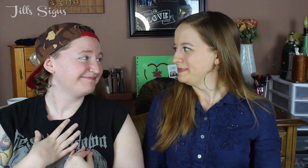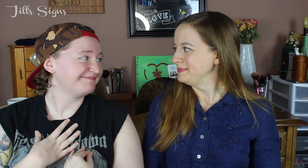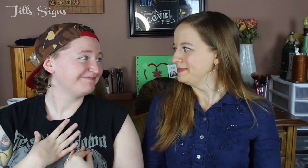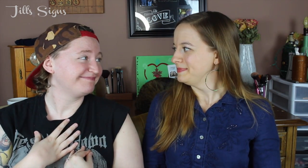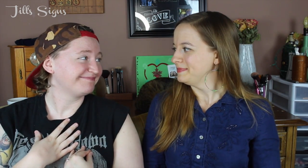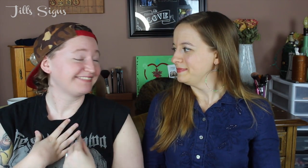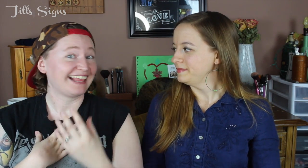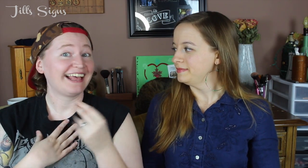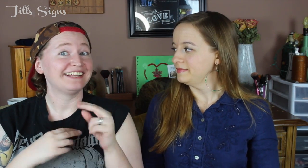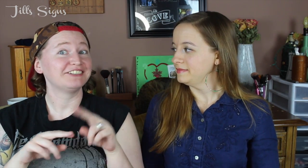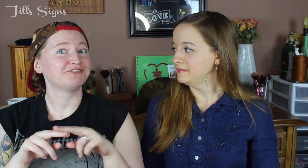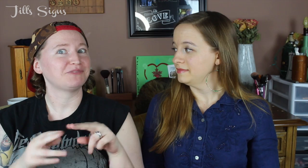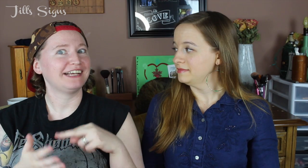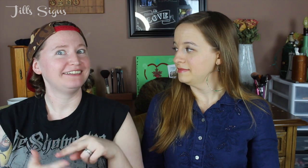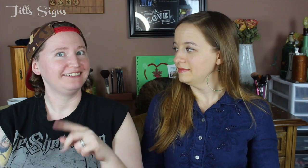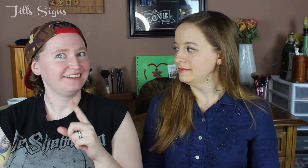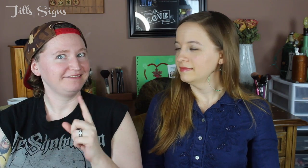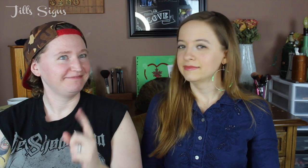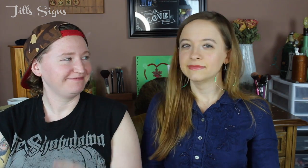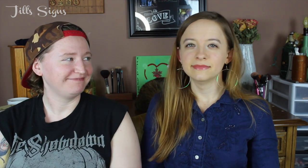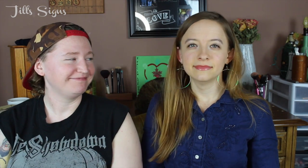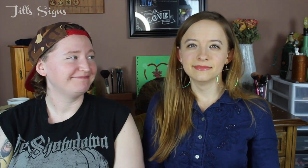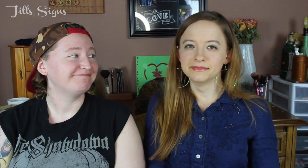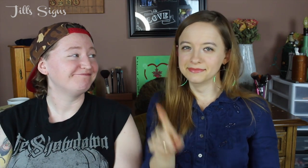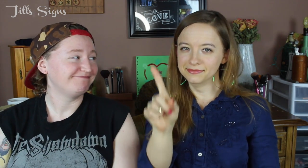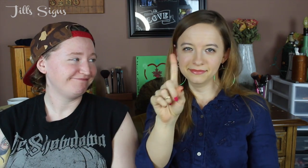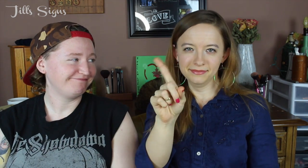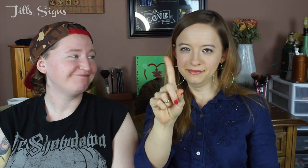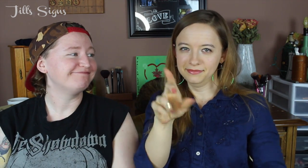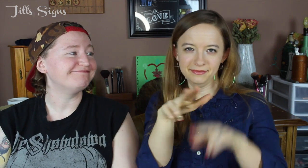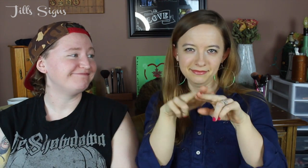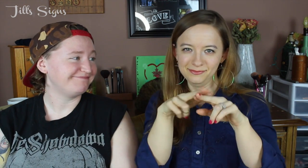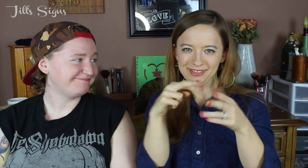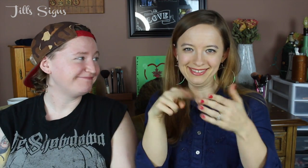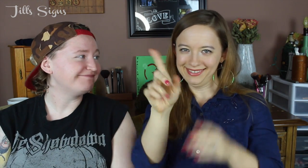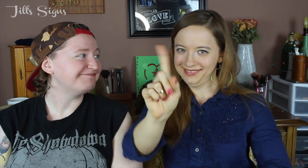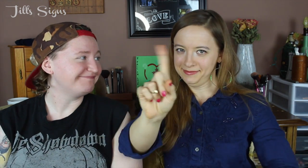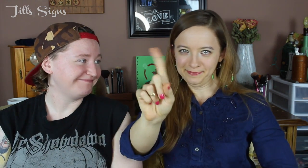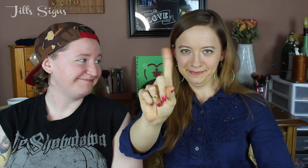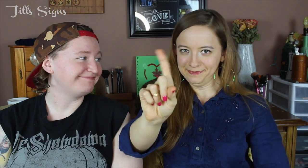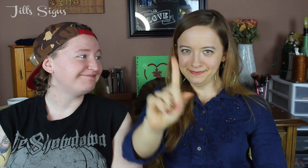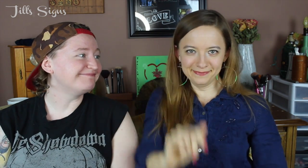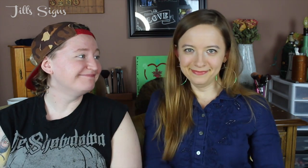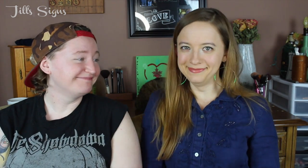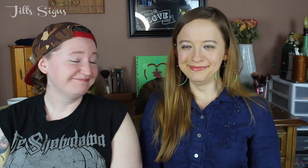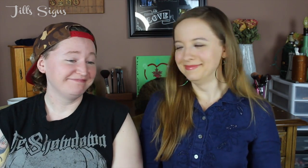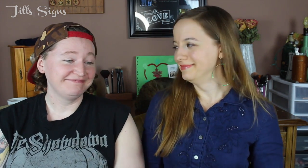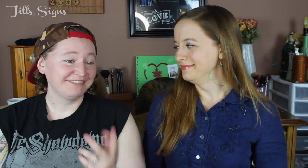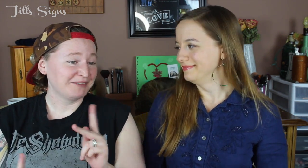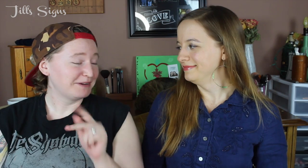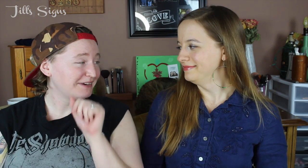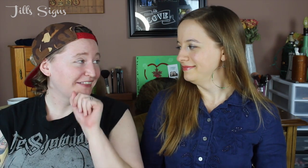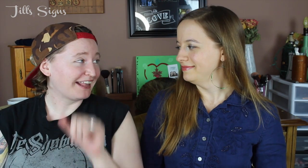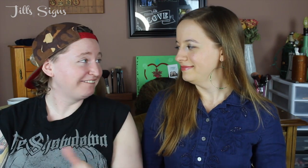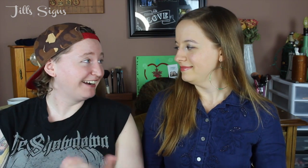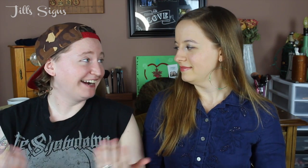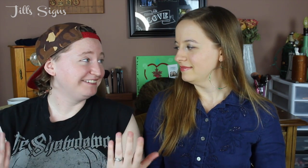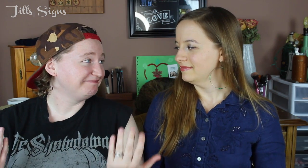that. Oh, and the train dance. No train dance. Yeah, people love